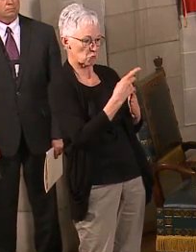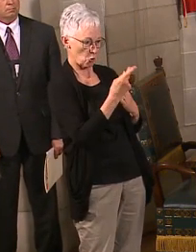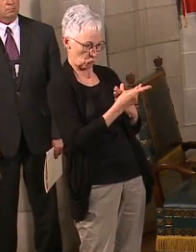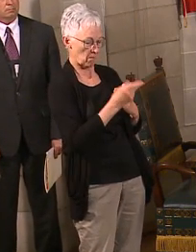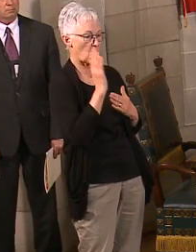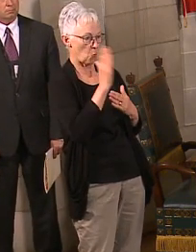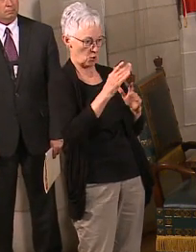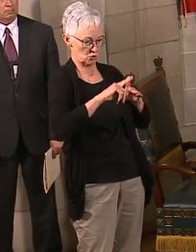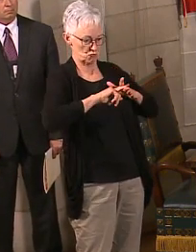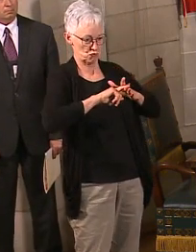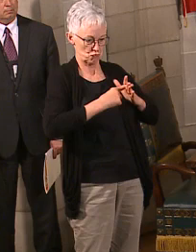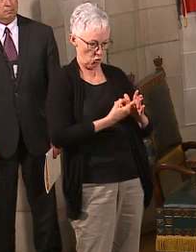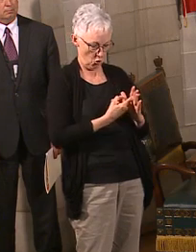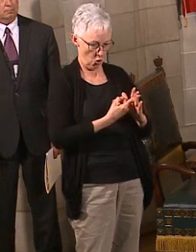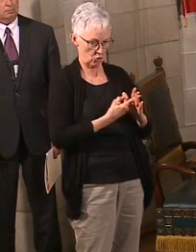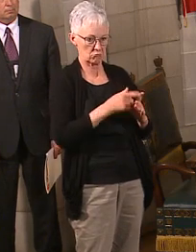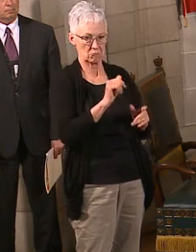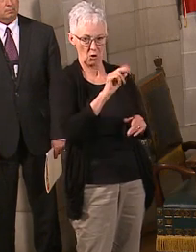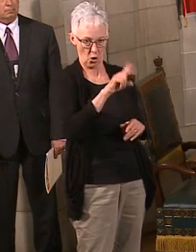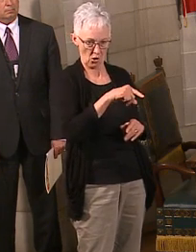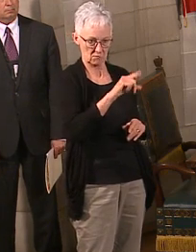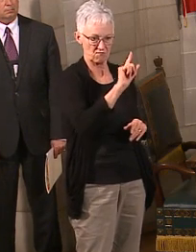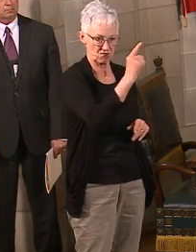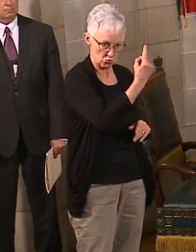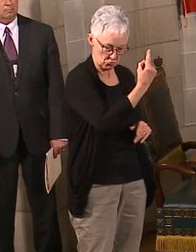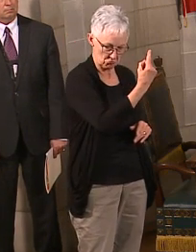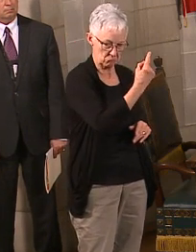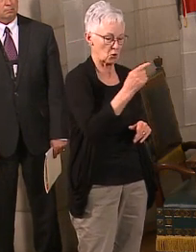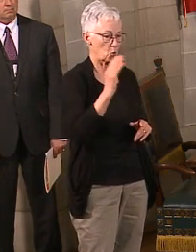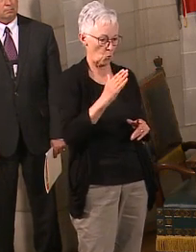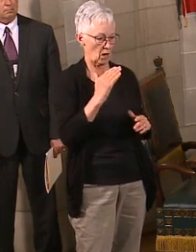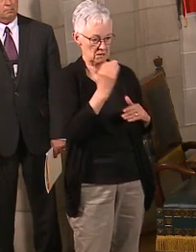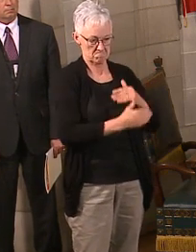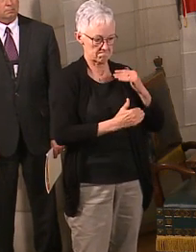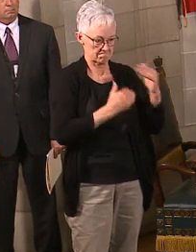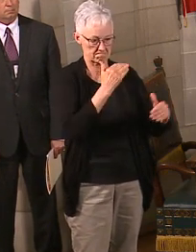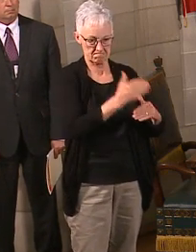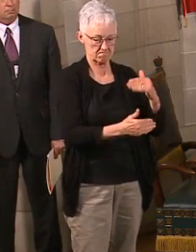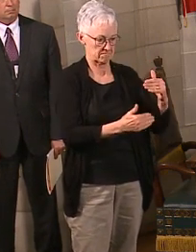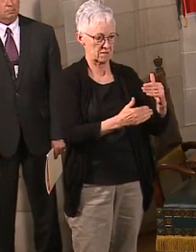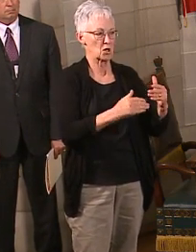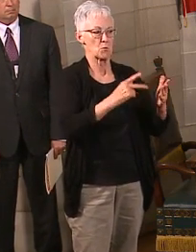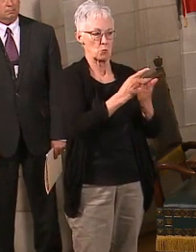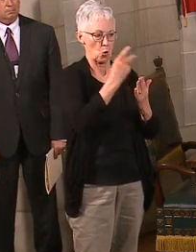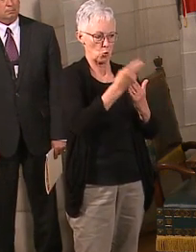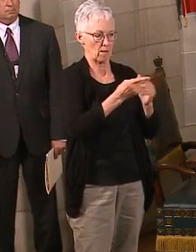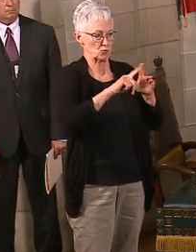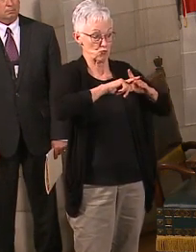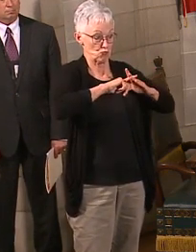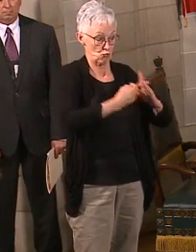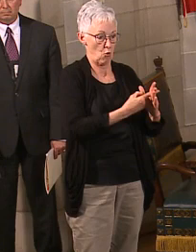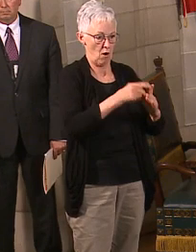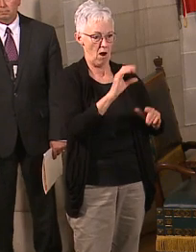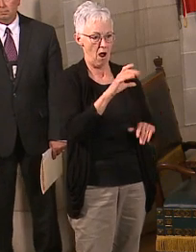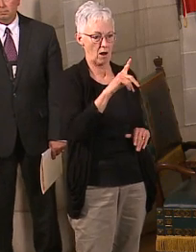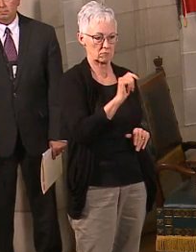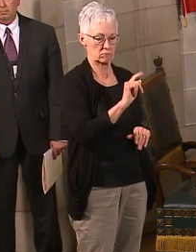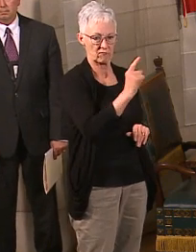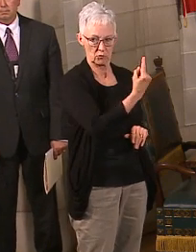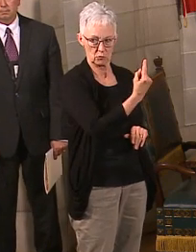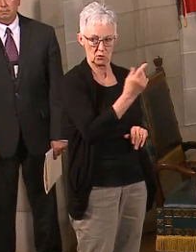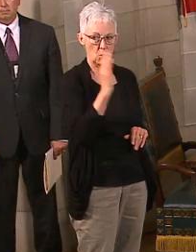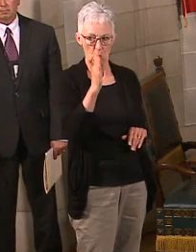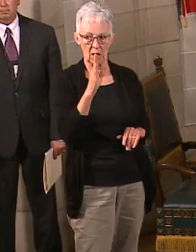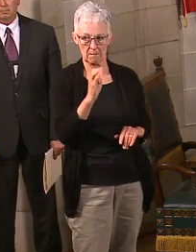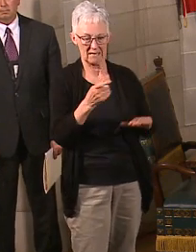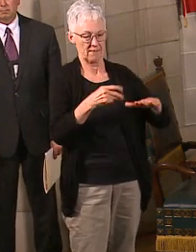taking applications August 1st. We will have that program in place October 1st, but it will only be the basic package and not the prime